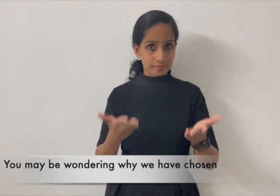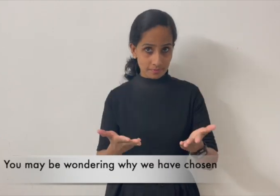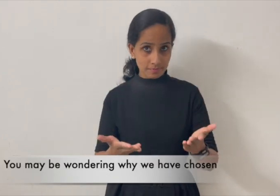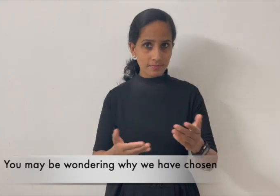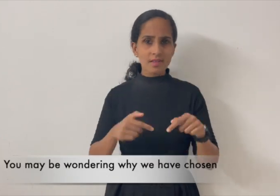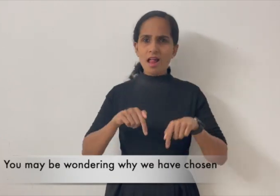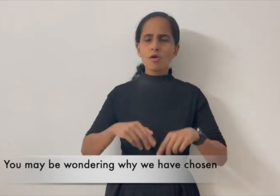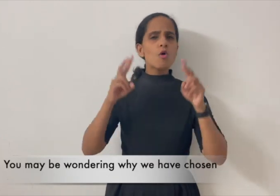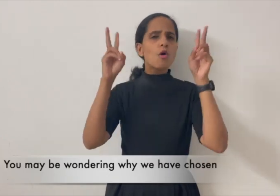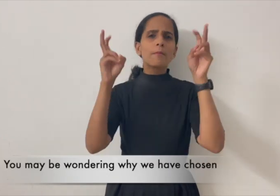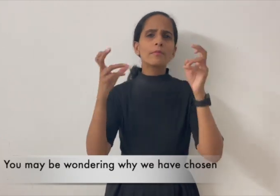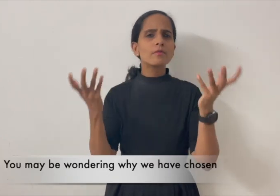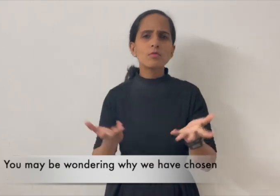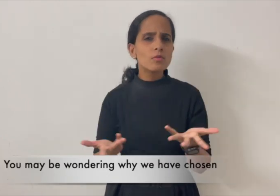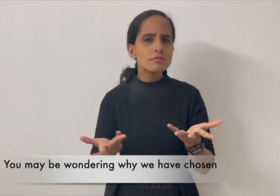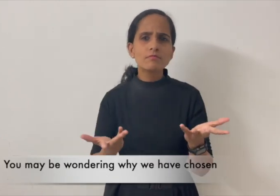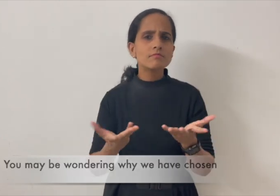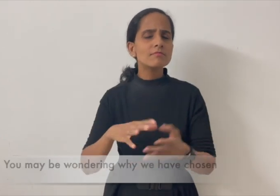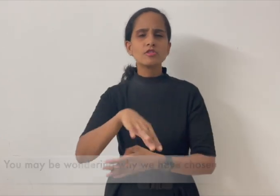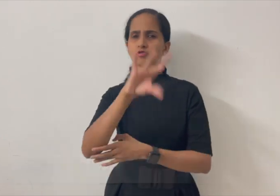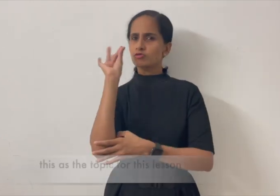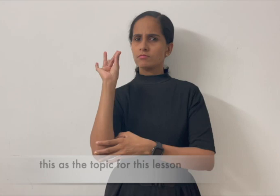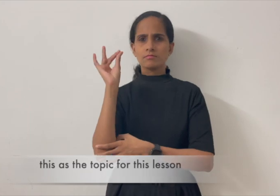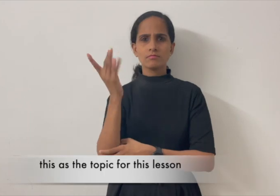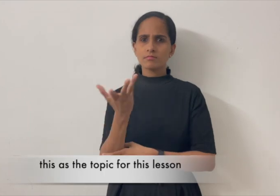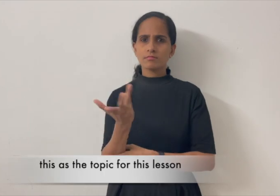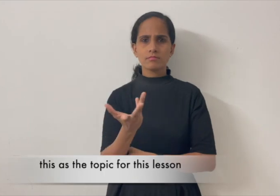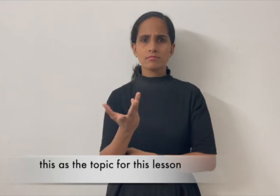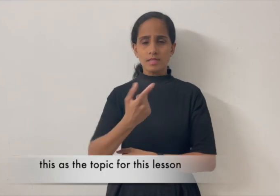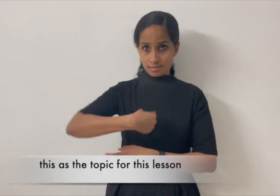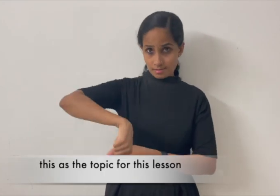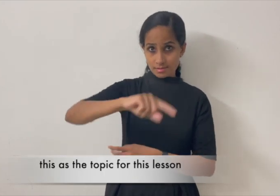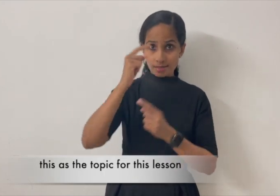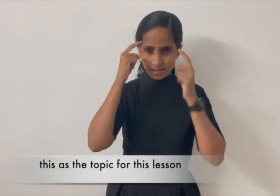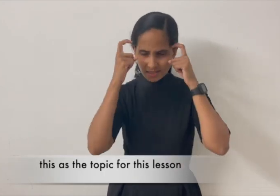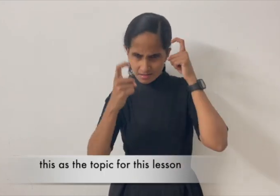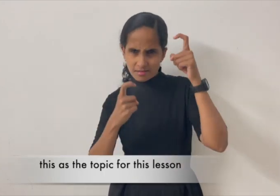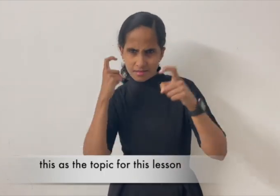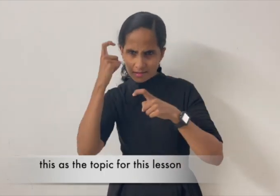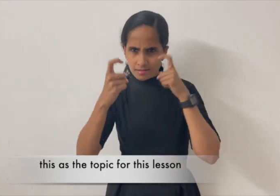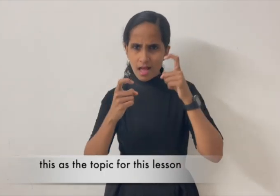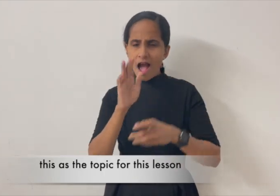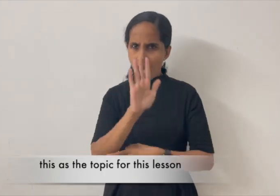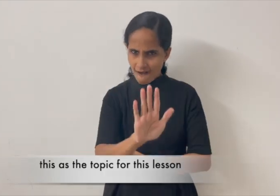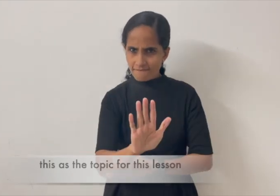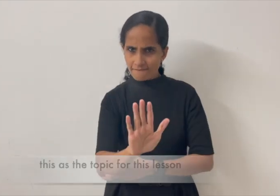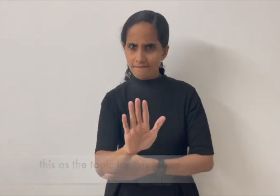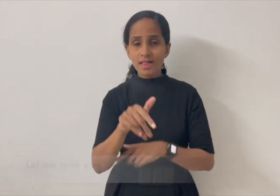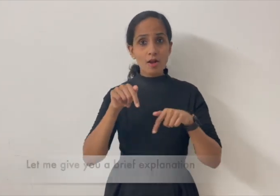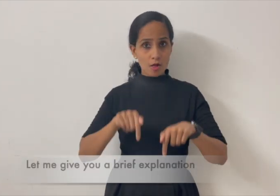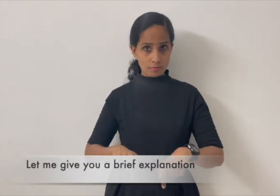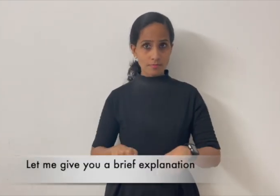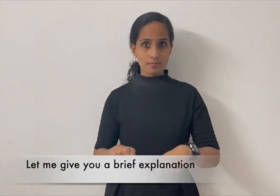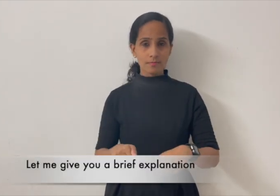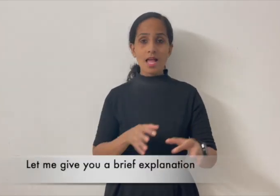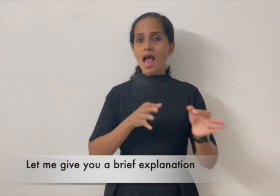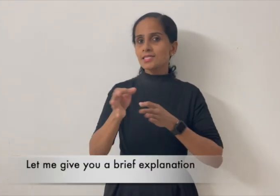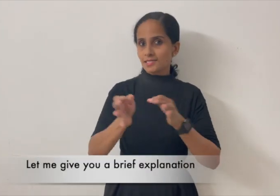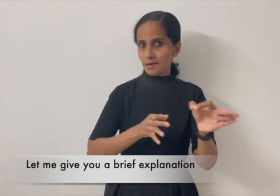You may be wondering why we have chosen this as the topic for this lesson. Let me give you a brief